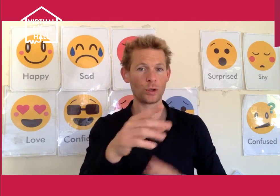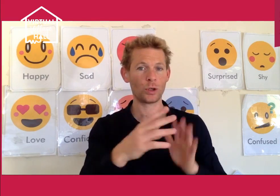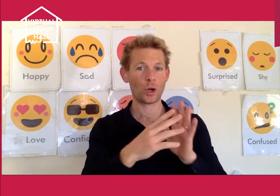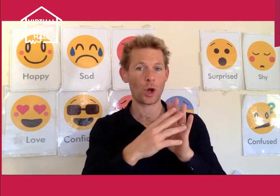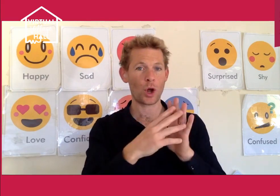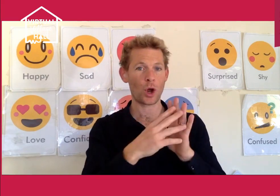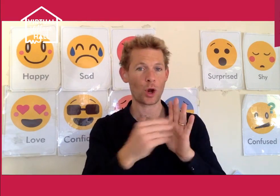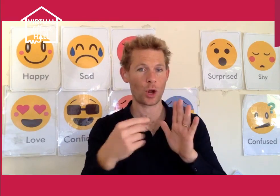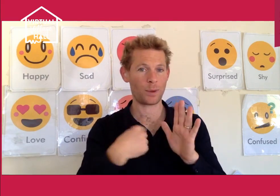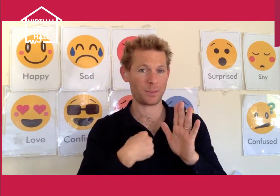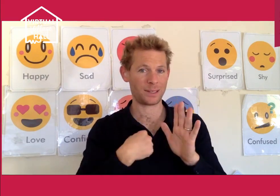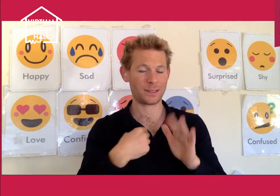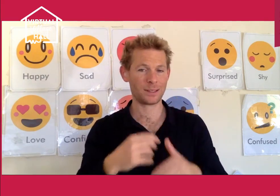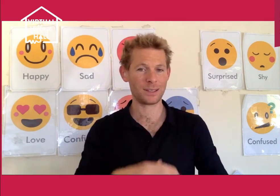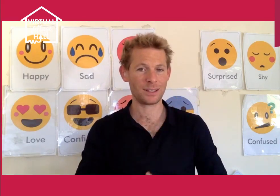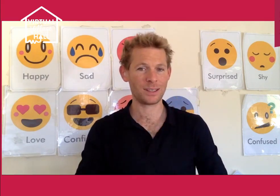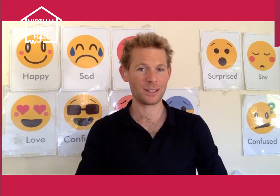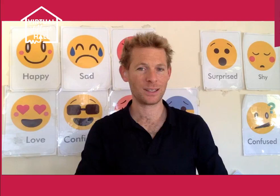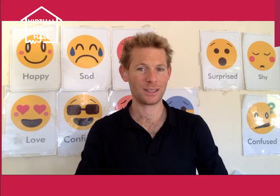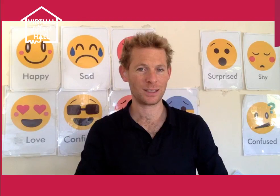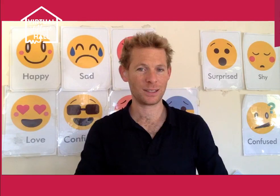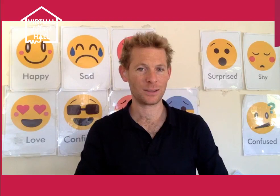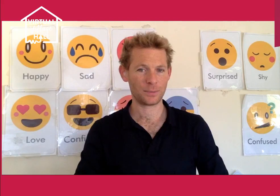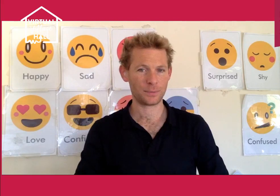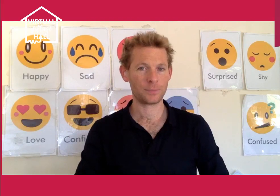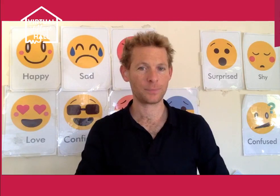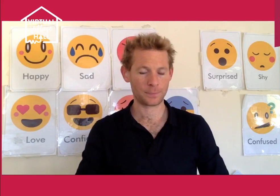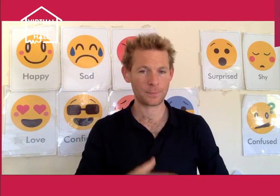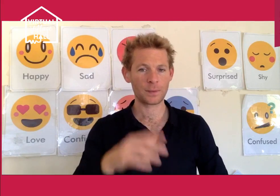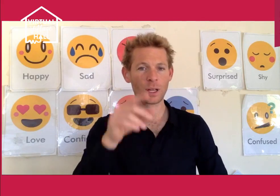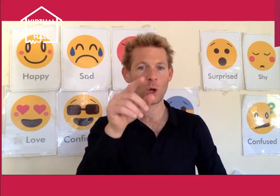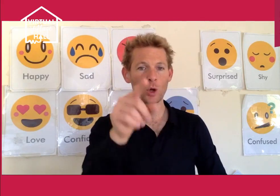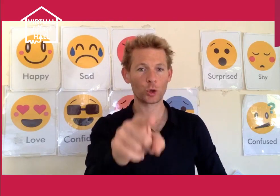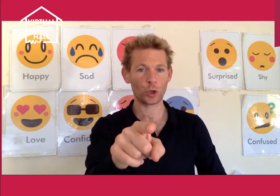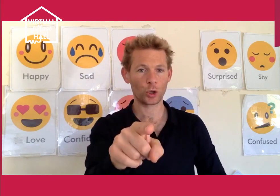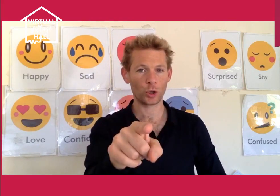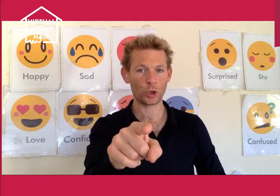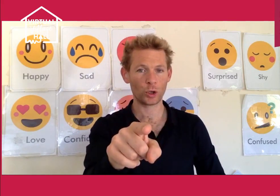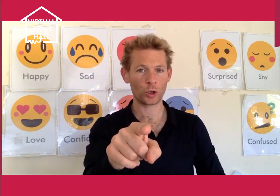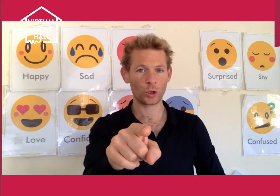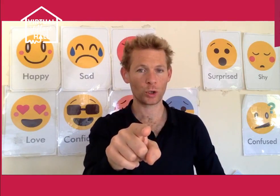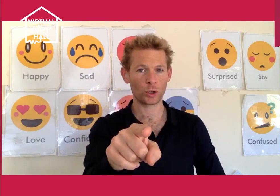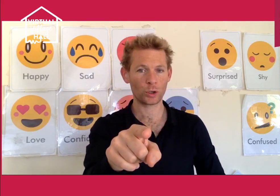You. So I want you to copy me, okay? So you